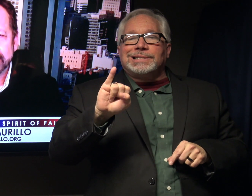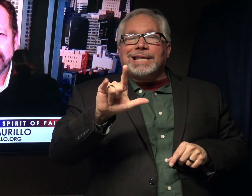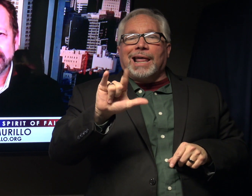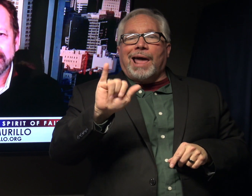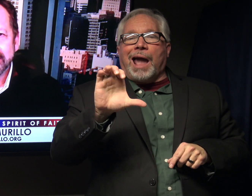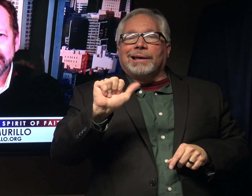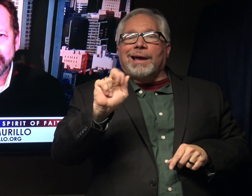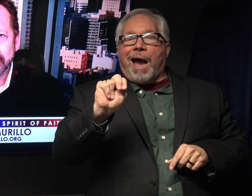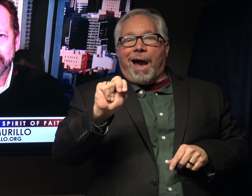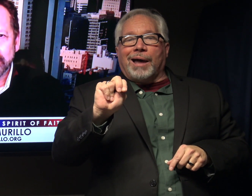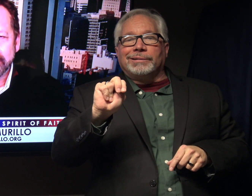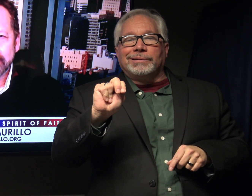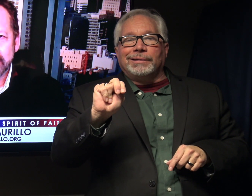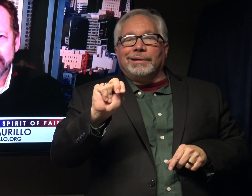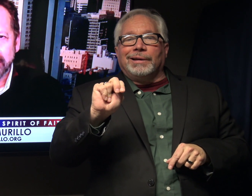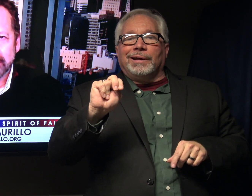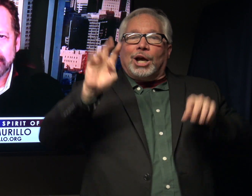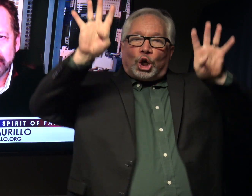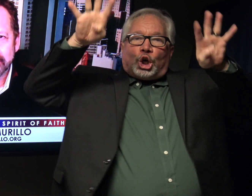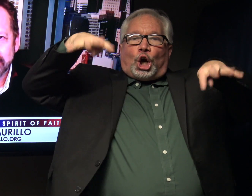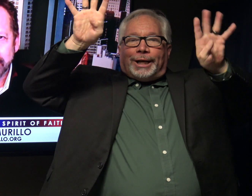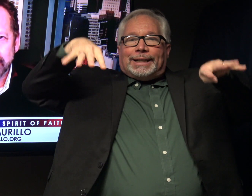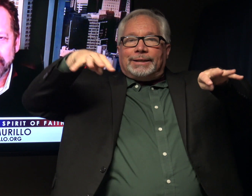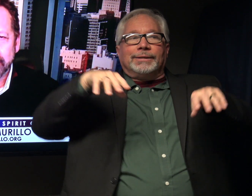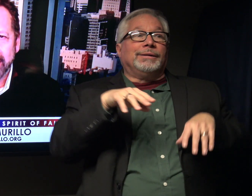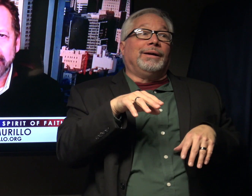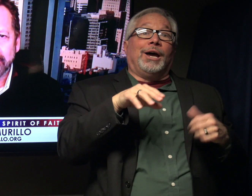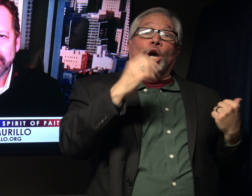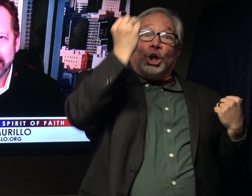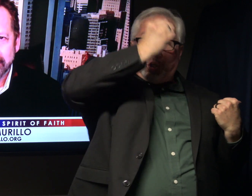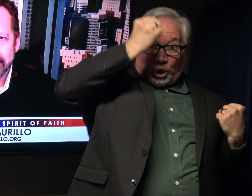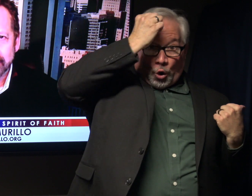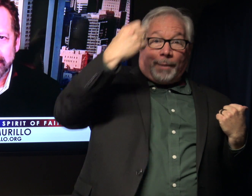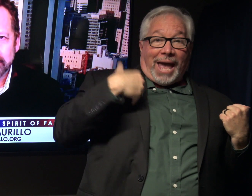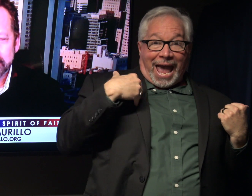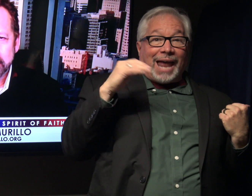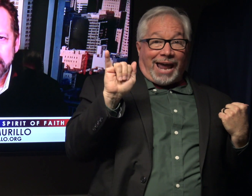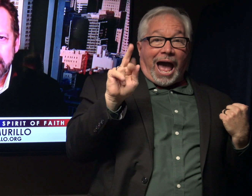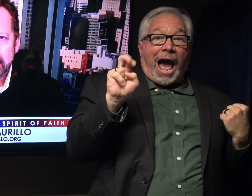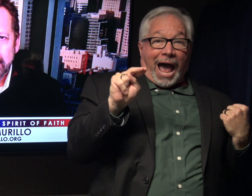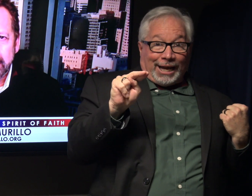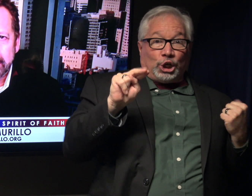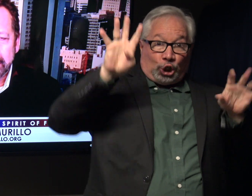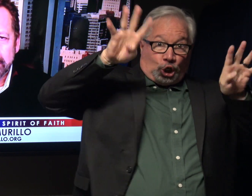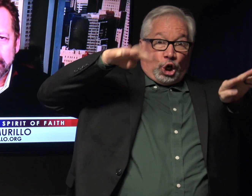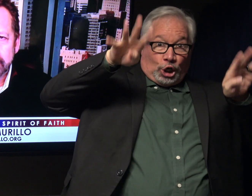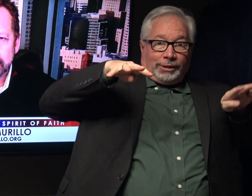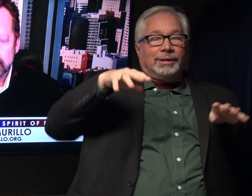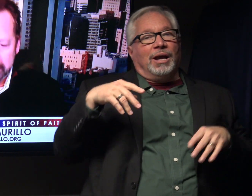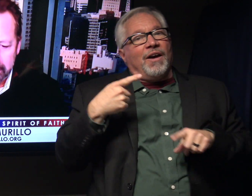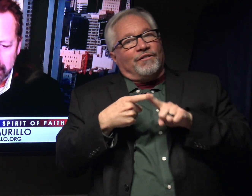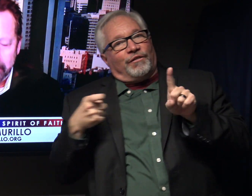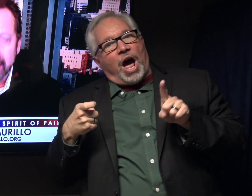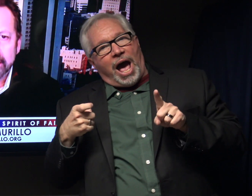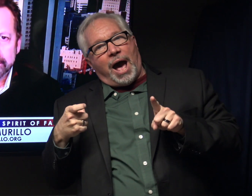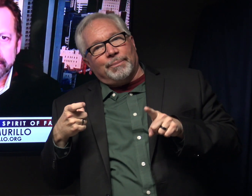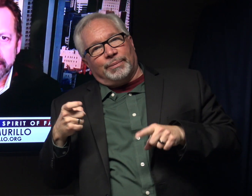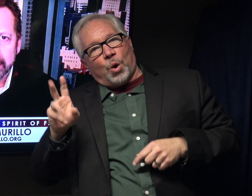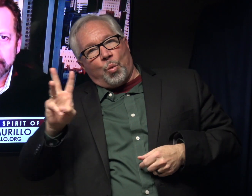Europe. We have a silicon curtain coming from my hometown area. And there should be a balance tonight. We